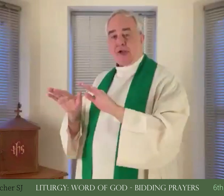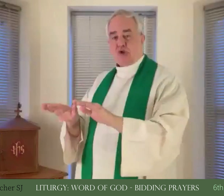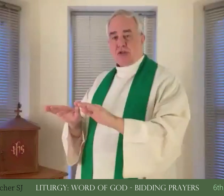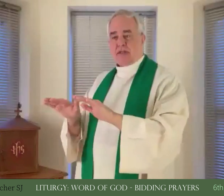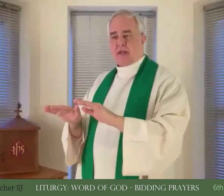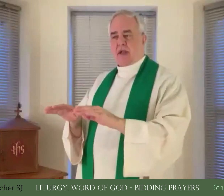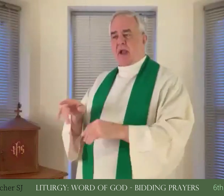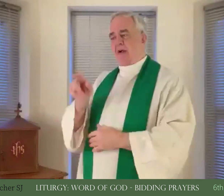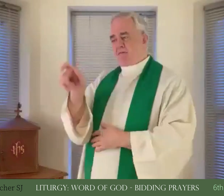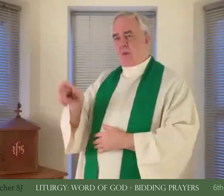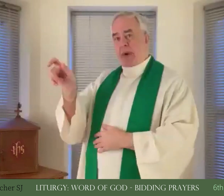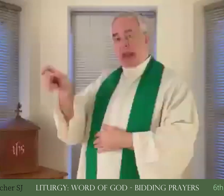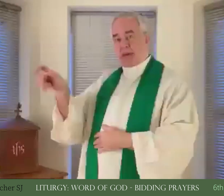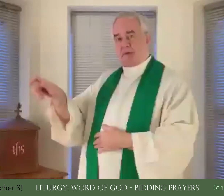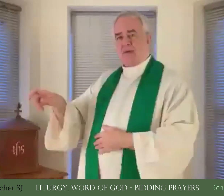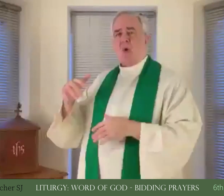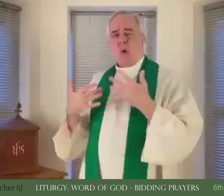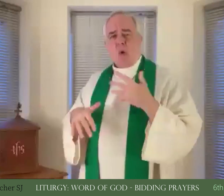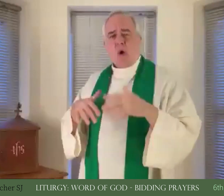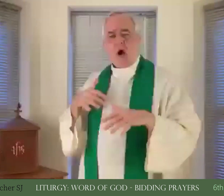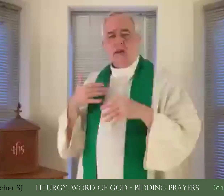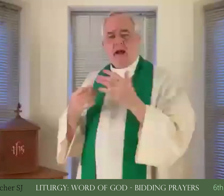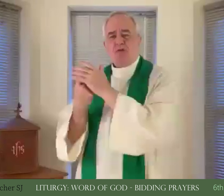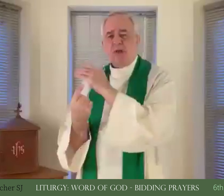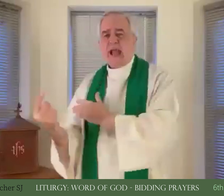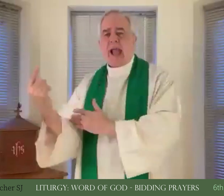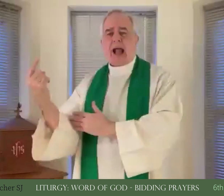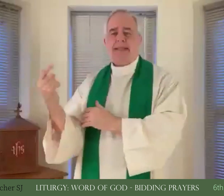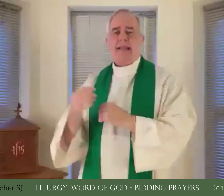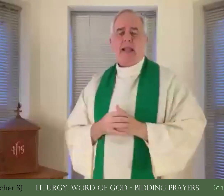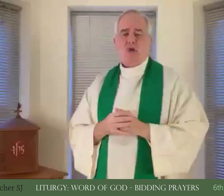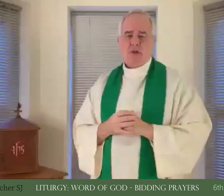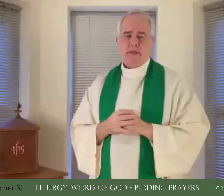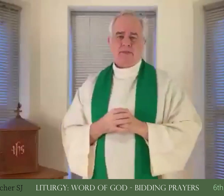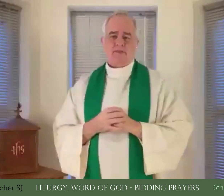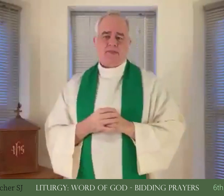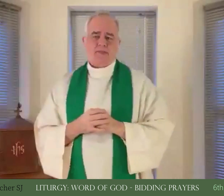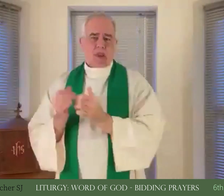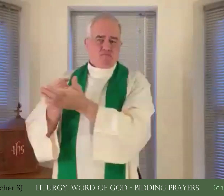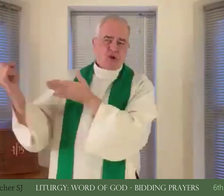compassion for people who are suffering isolation,